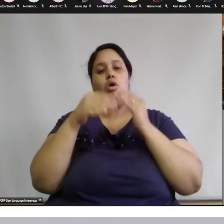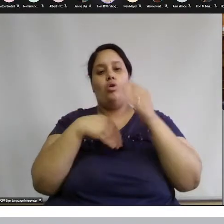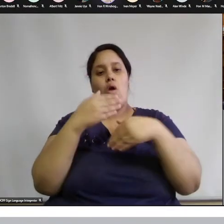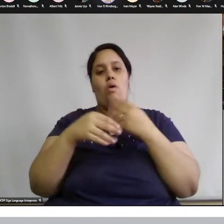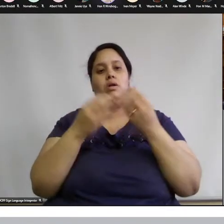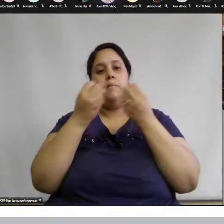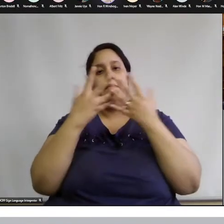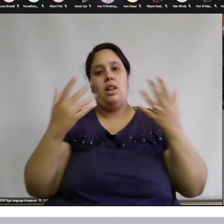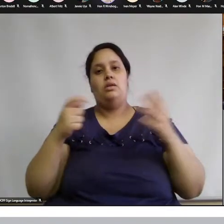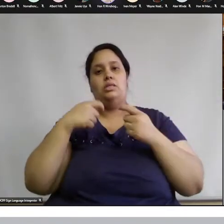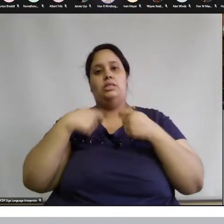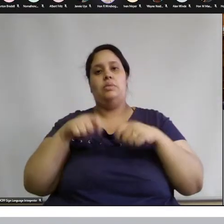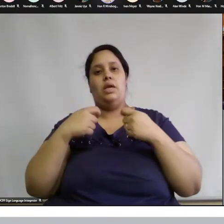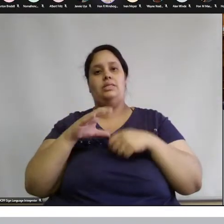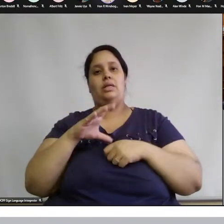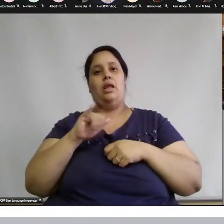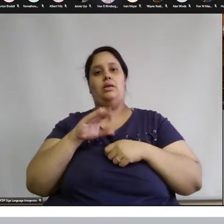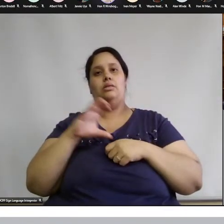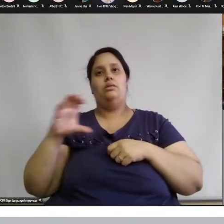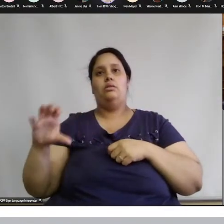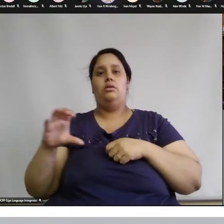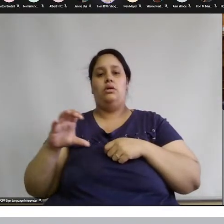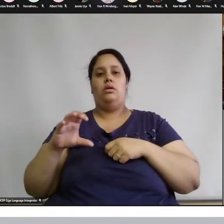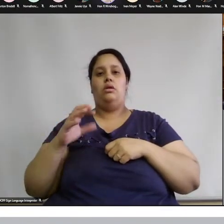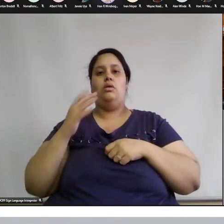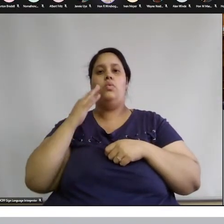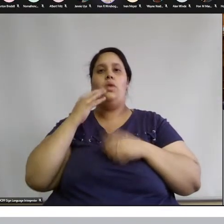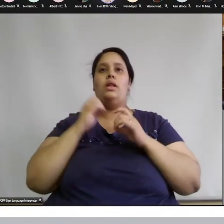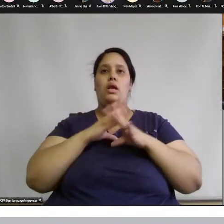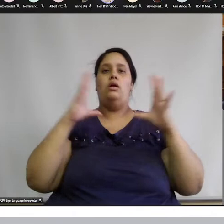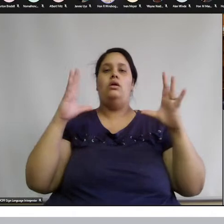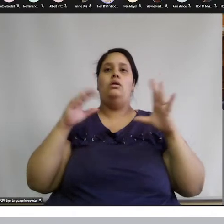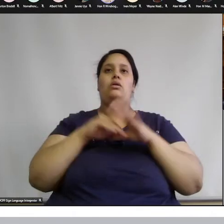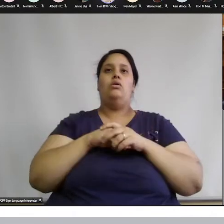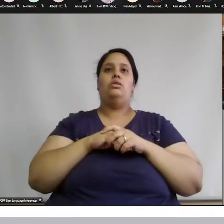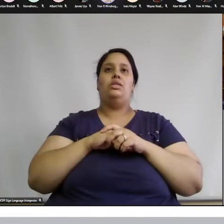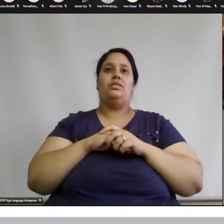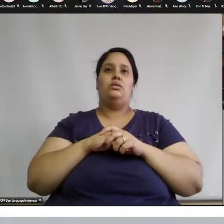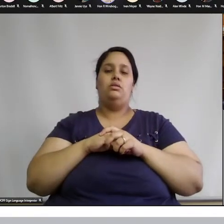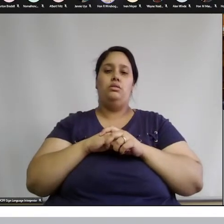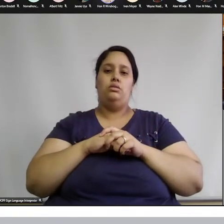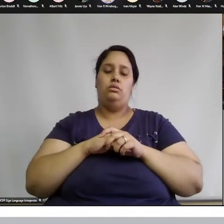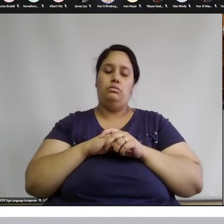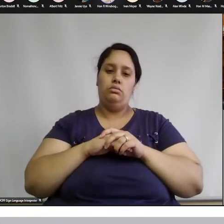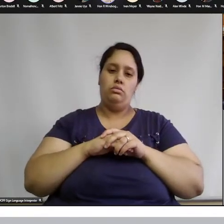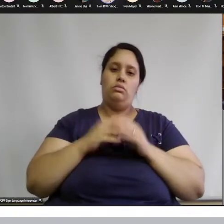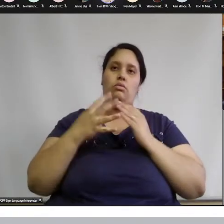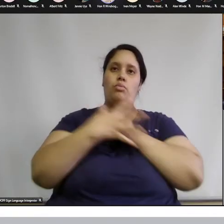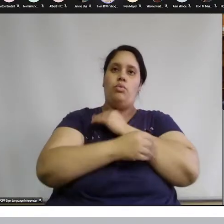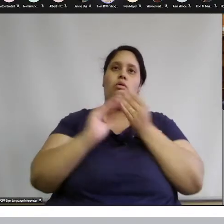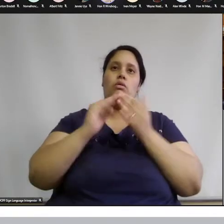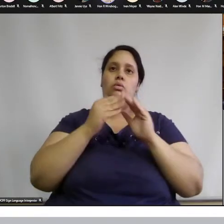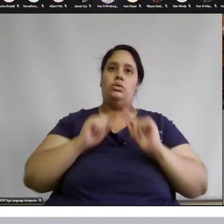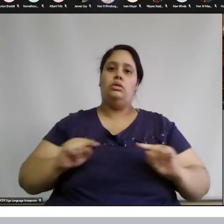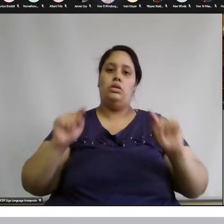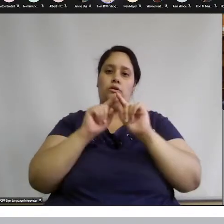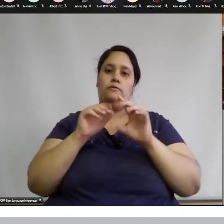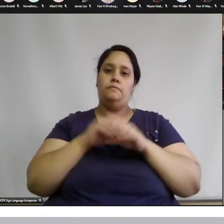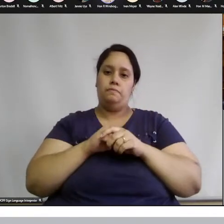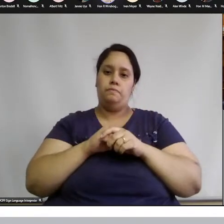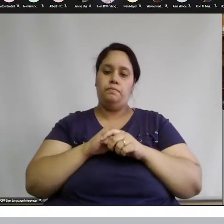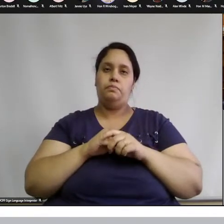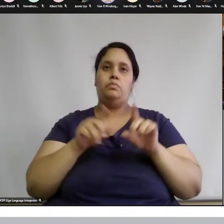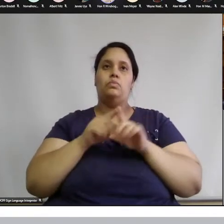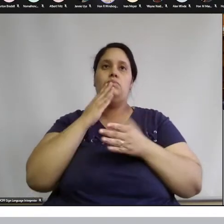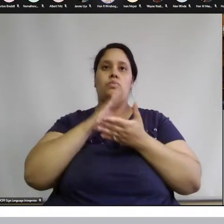the CTICC vaccine site when there were clear shortages of vaccine sites in poor communities like Khayelitsha,